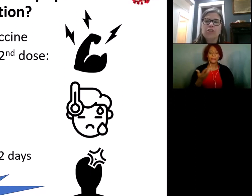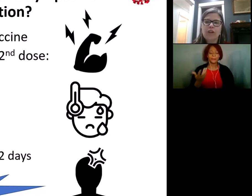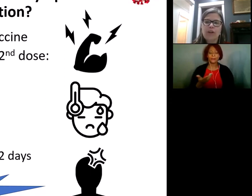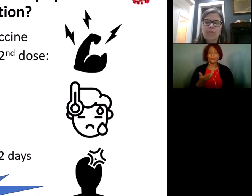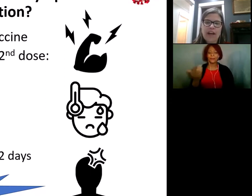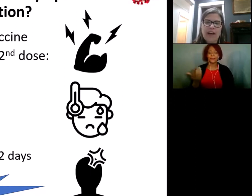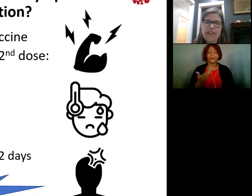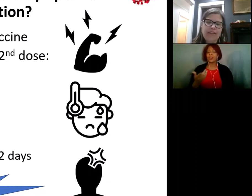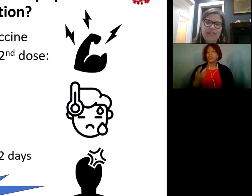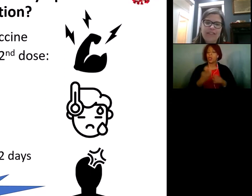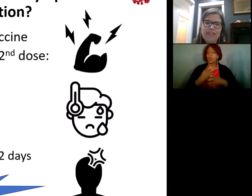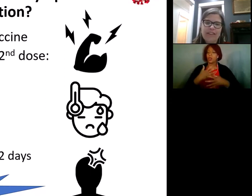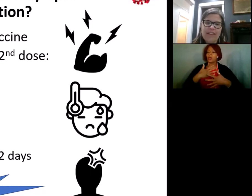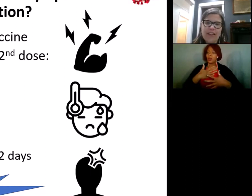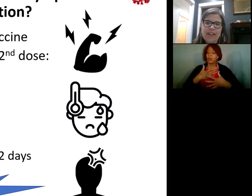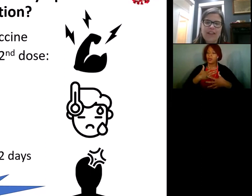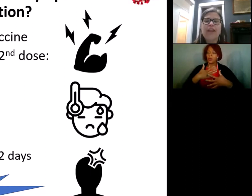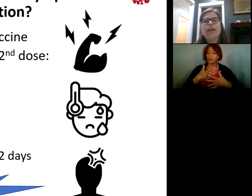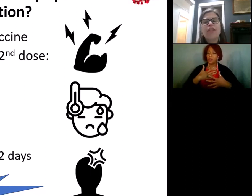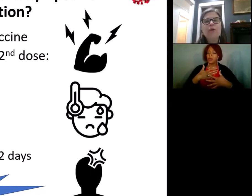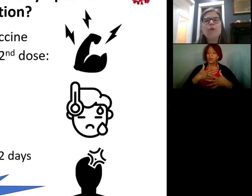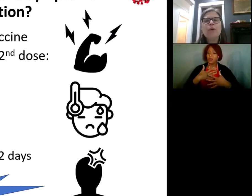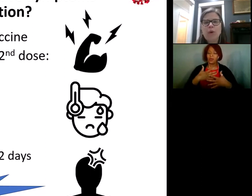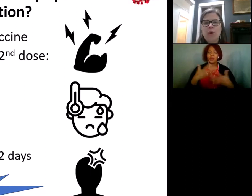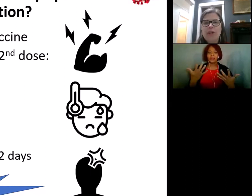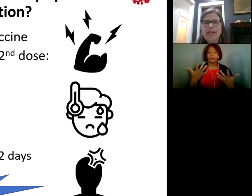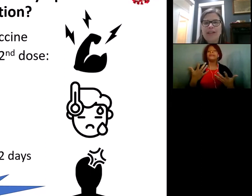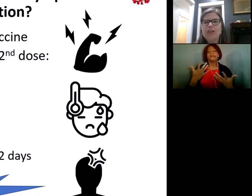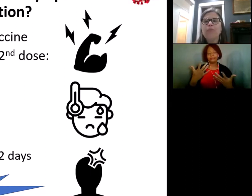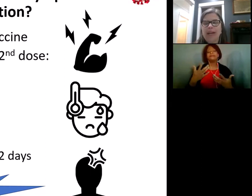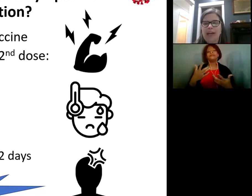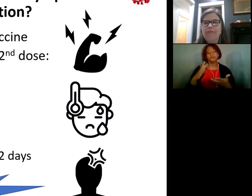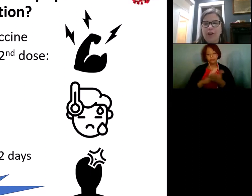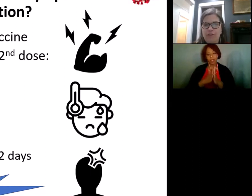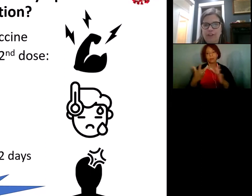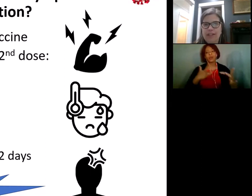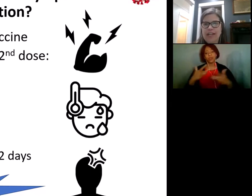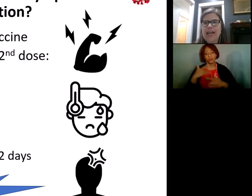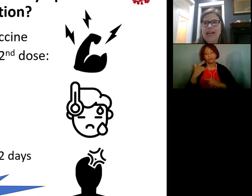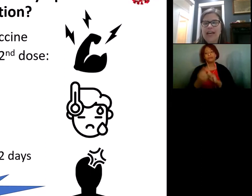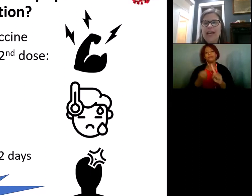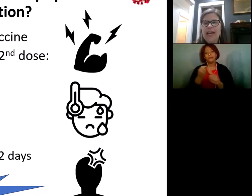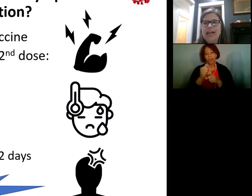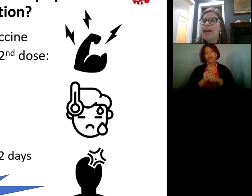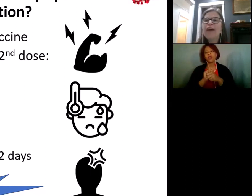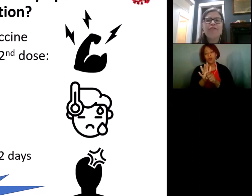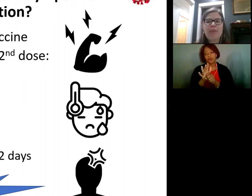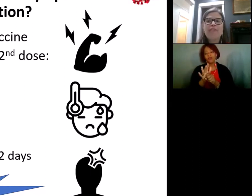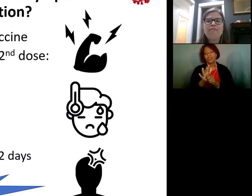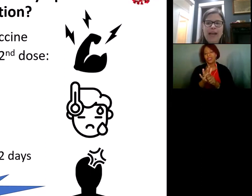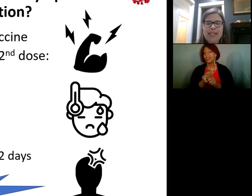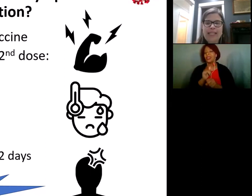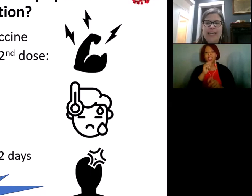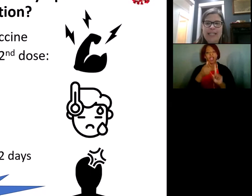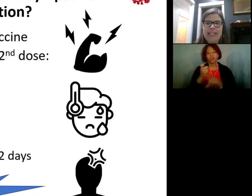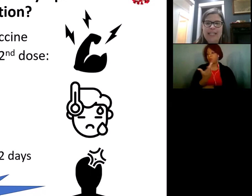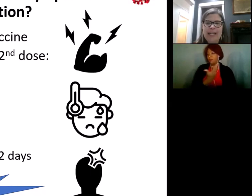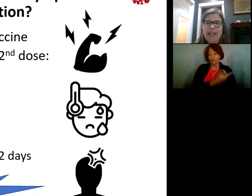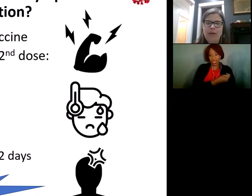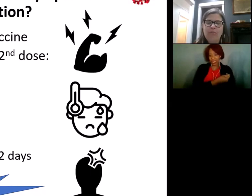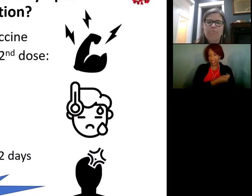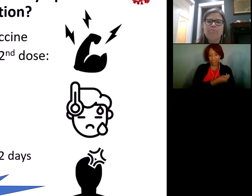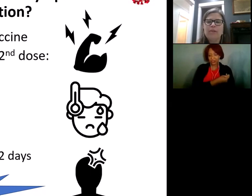you're short of breath, then we worry you might have COVID. Not from the